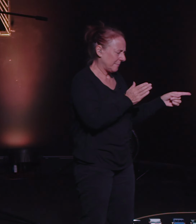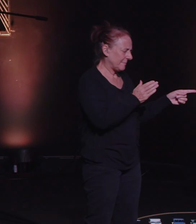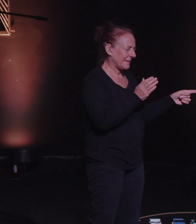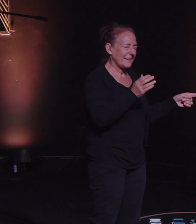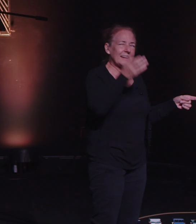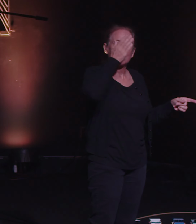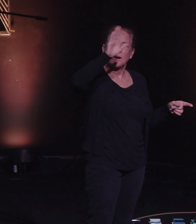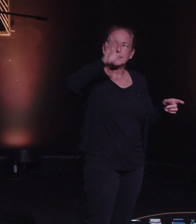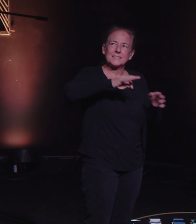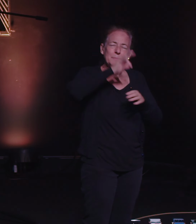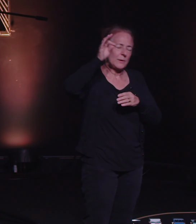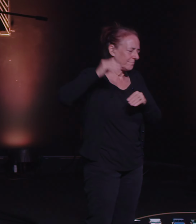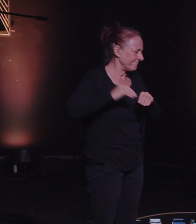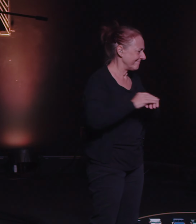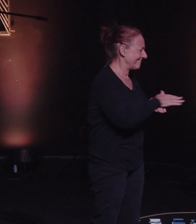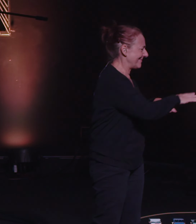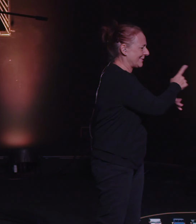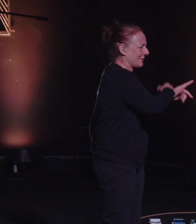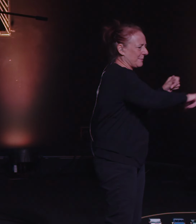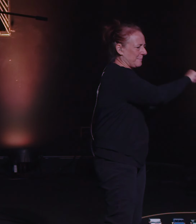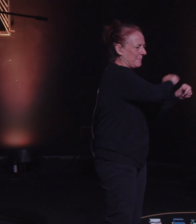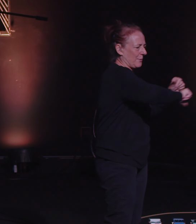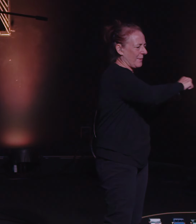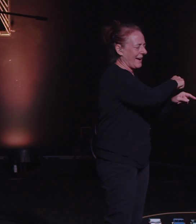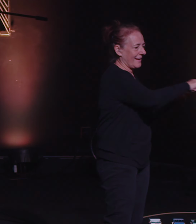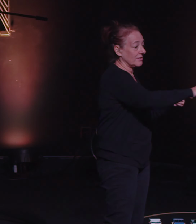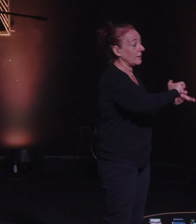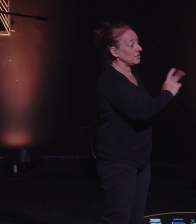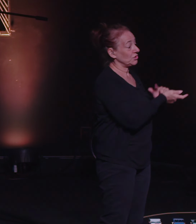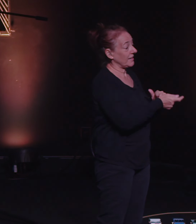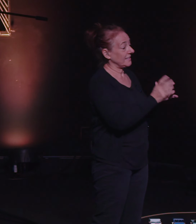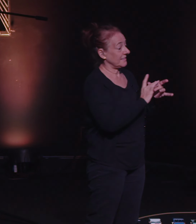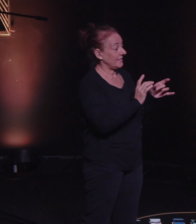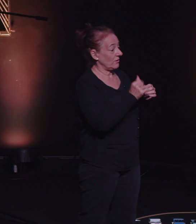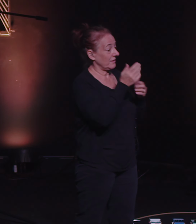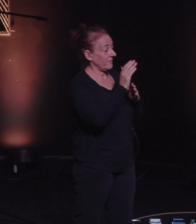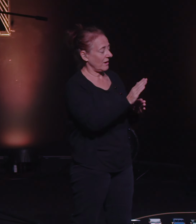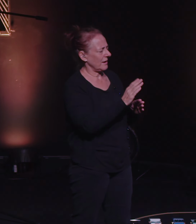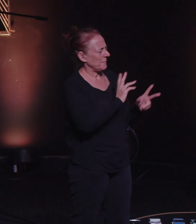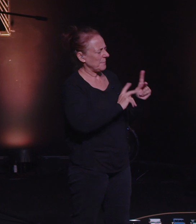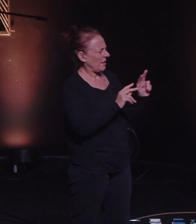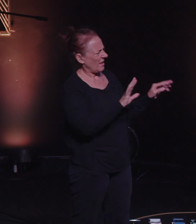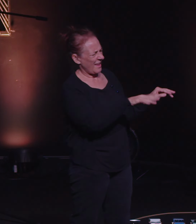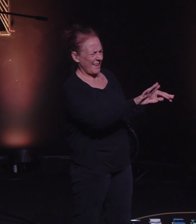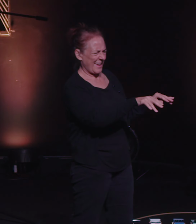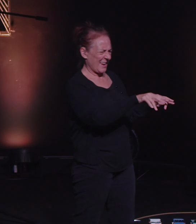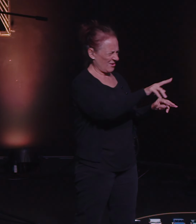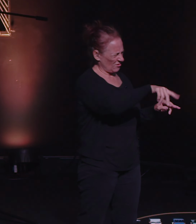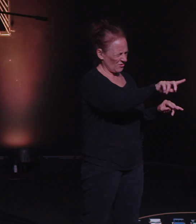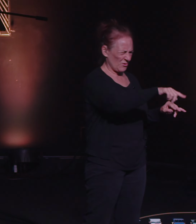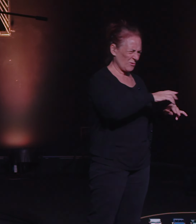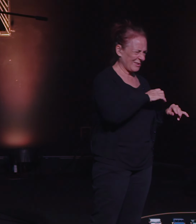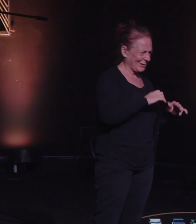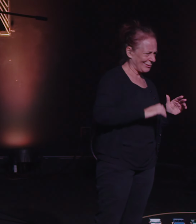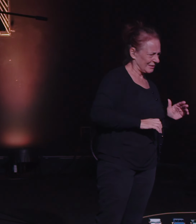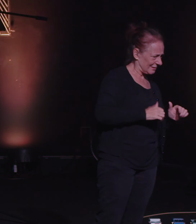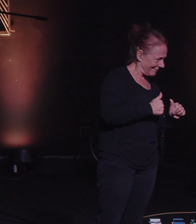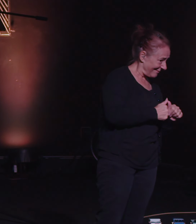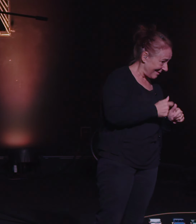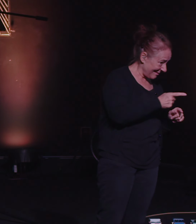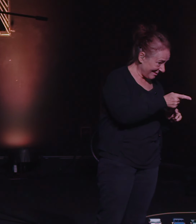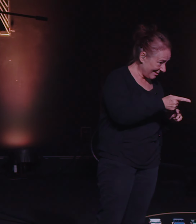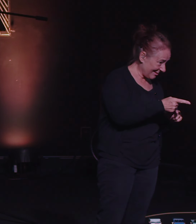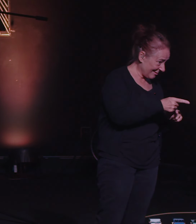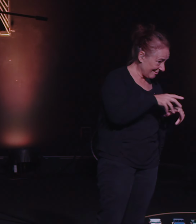Spirit to the people around me. And that's when I begin to change the narrative of God. That's when people begin to look and say, "Hey, this Christian thing, there's something to it. I don't know what it is, man,